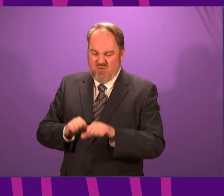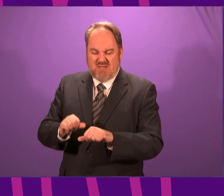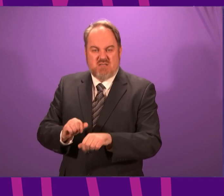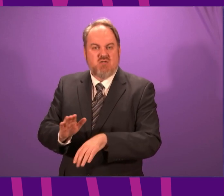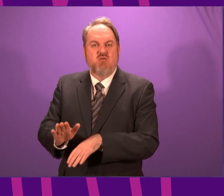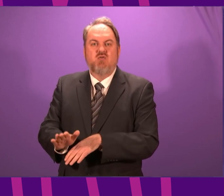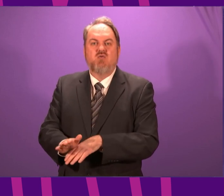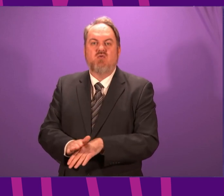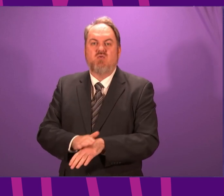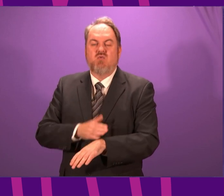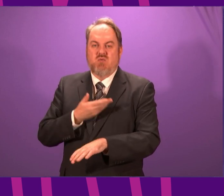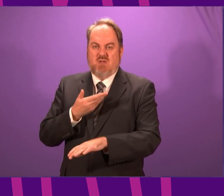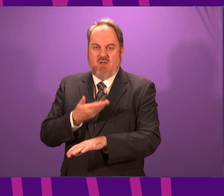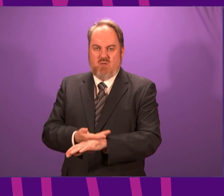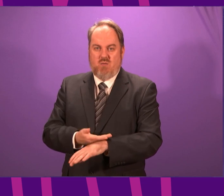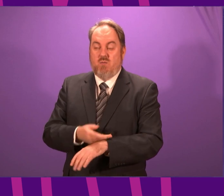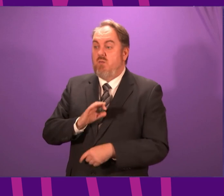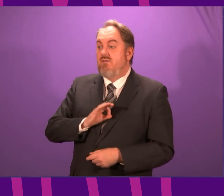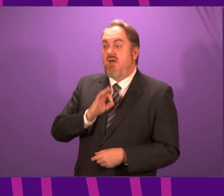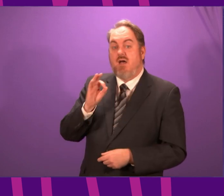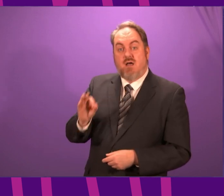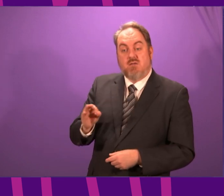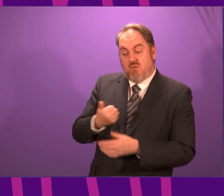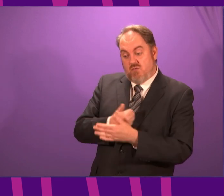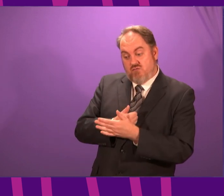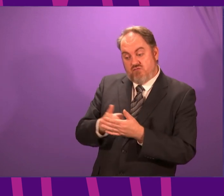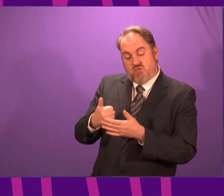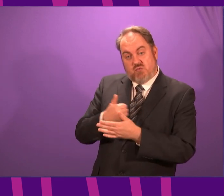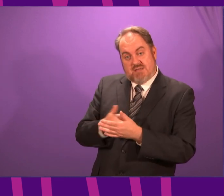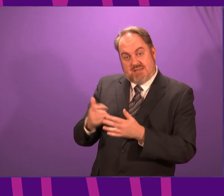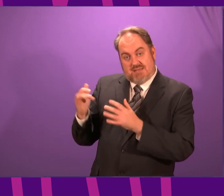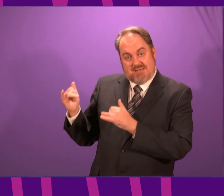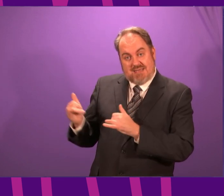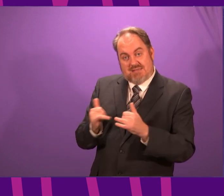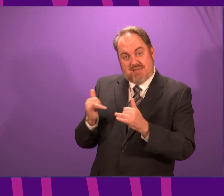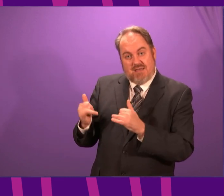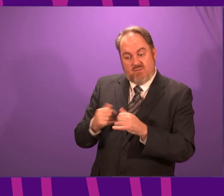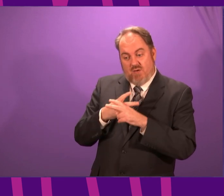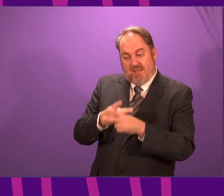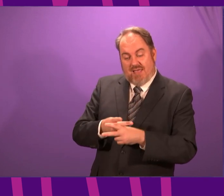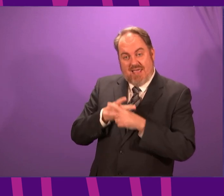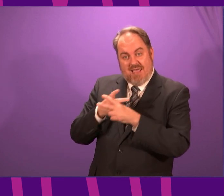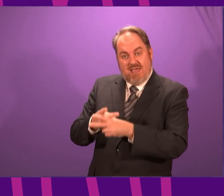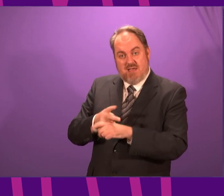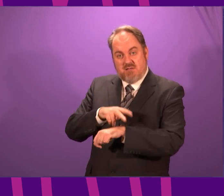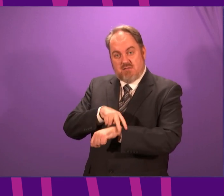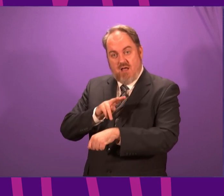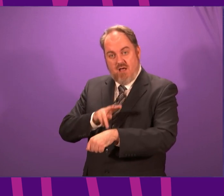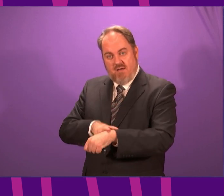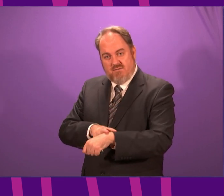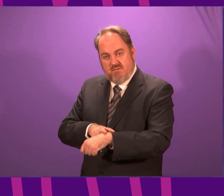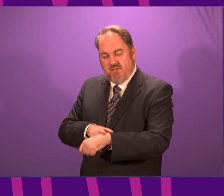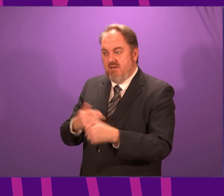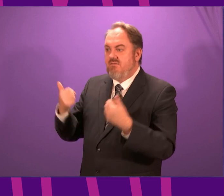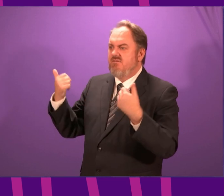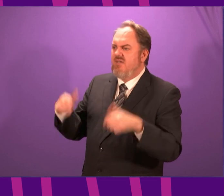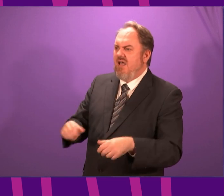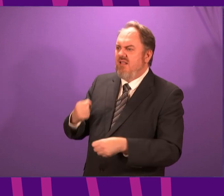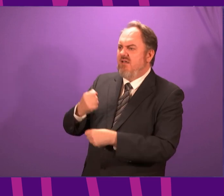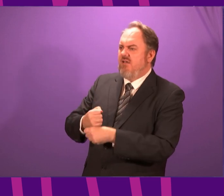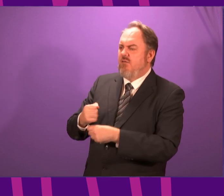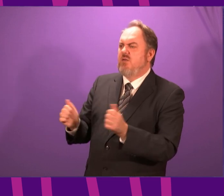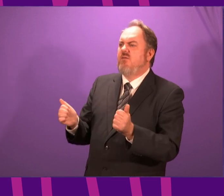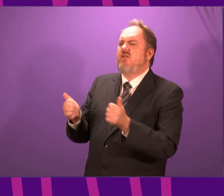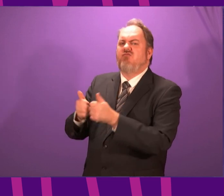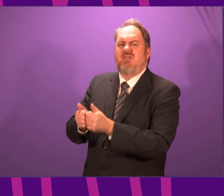We've been calling for the extension of routine testing to home care workers for months. The government has finally agreed, but we